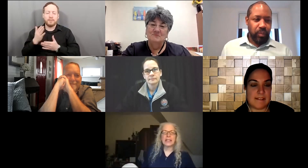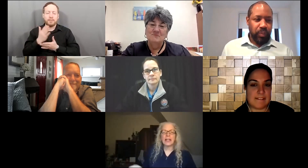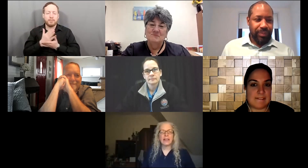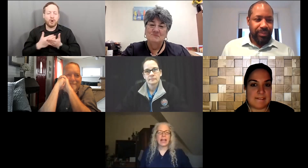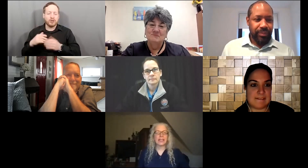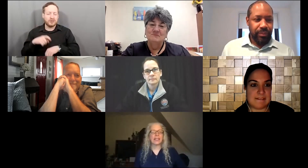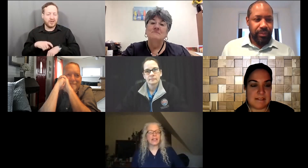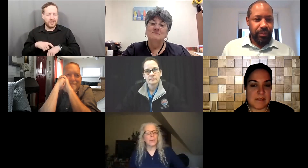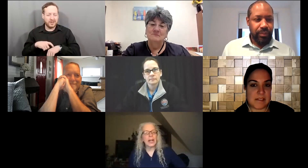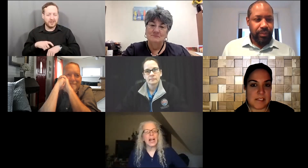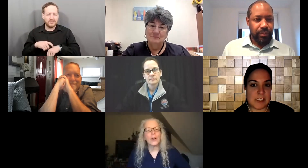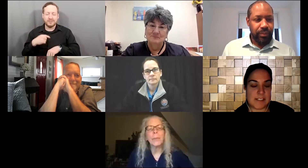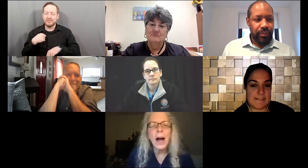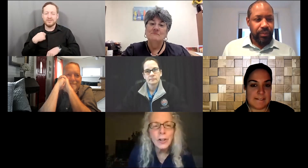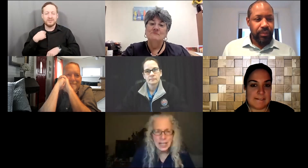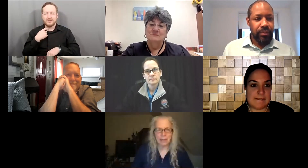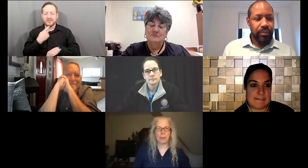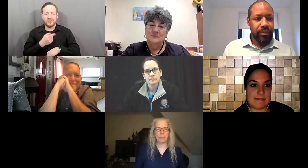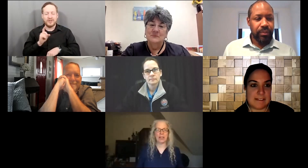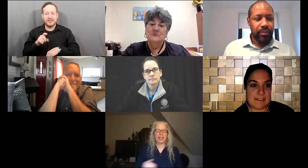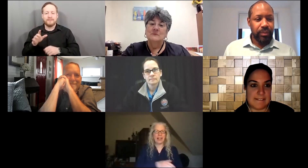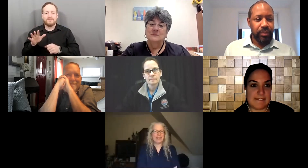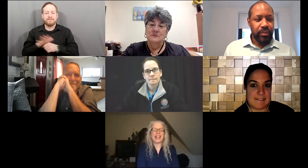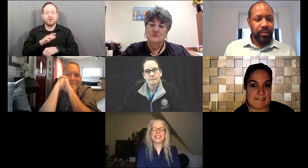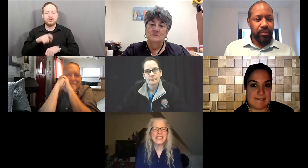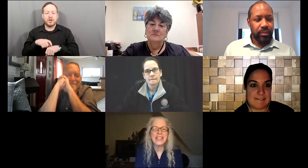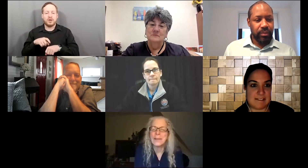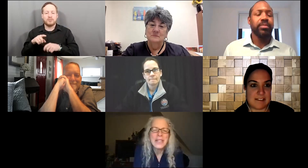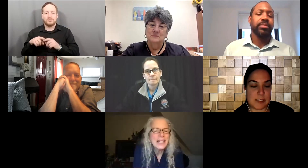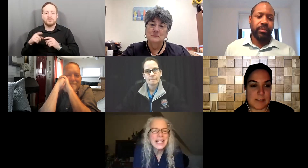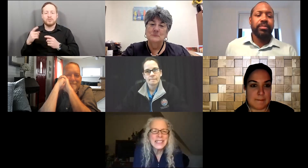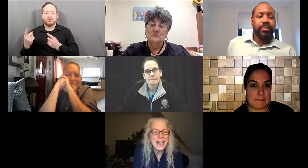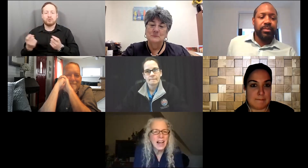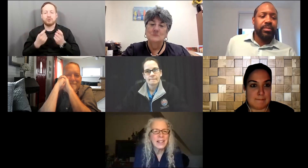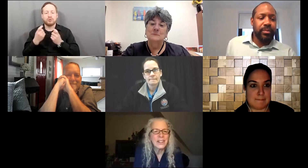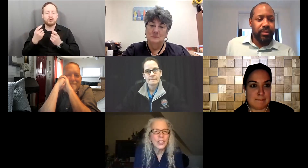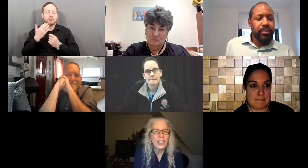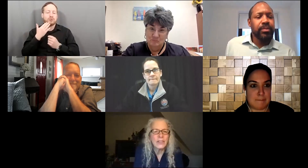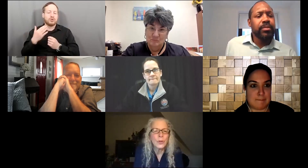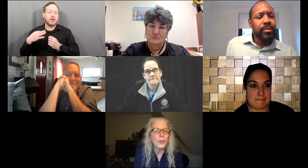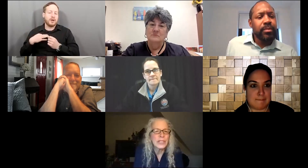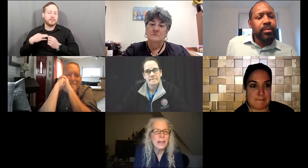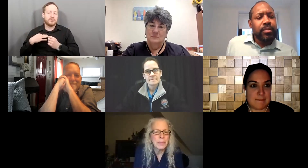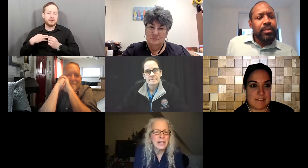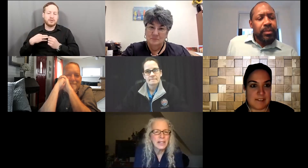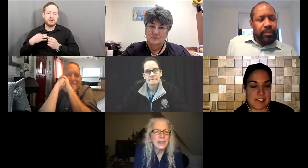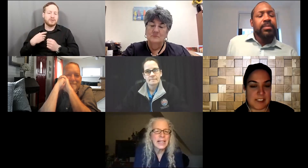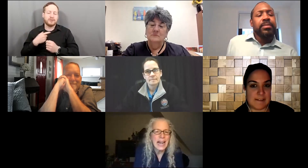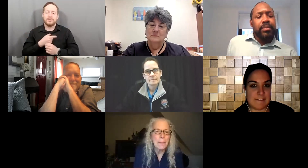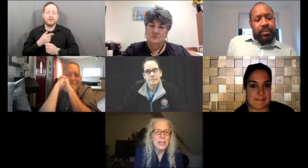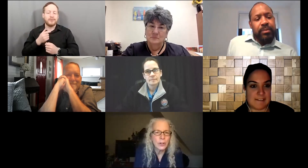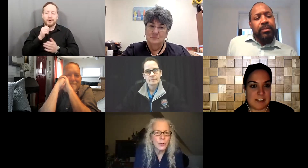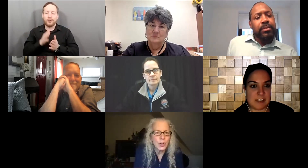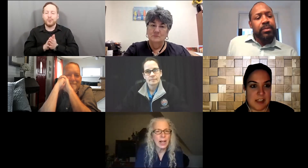up ASL classes and they want to hire part-time people. And I said to them, that is not going to recruit somebody like